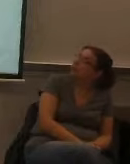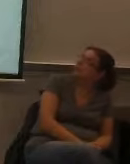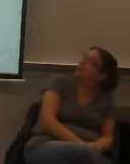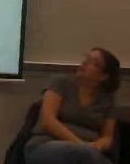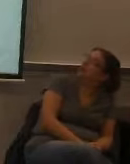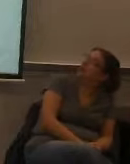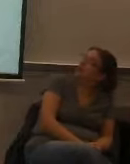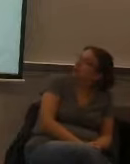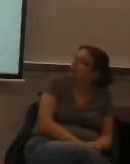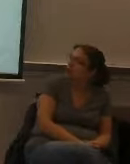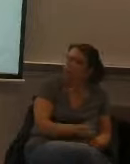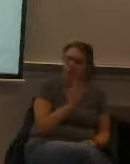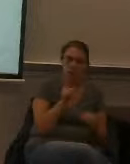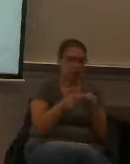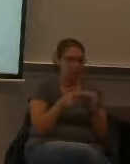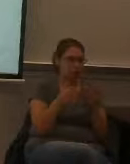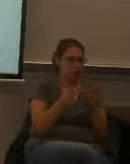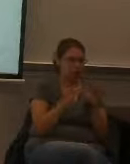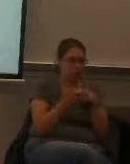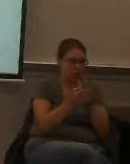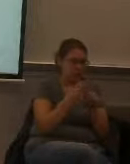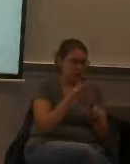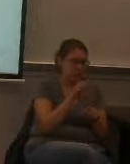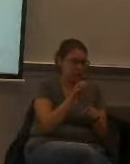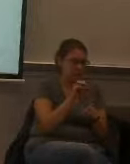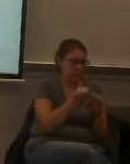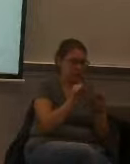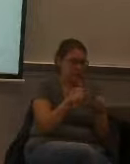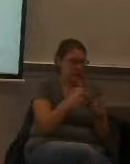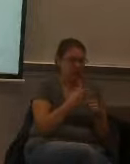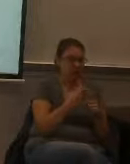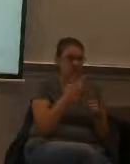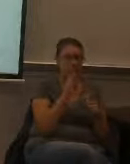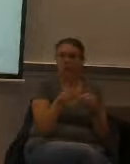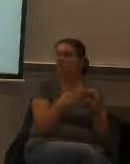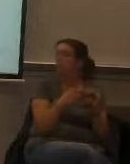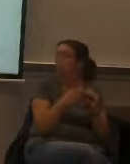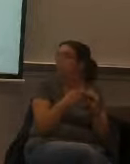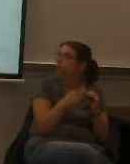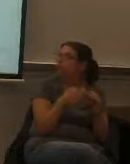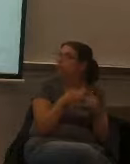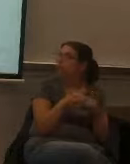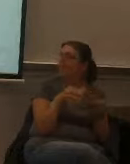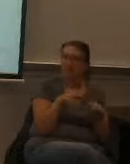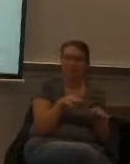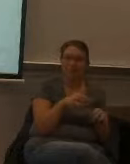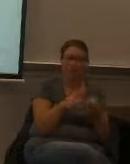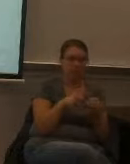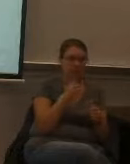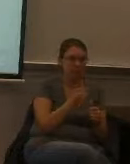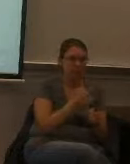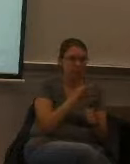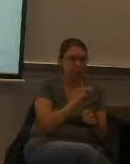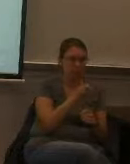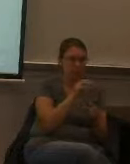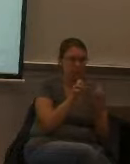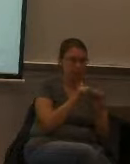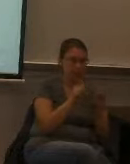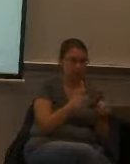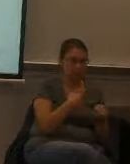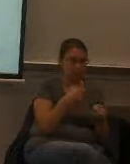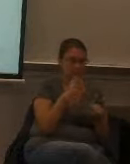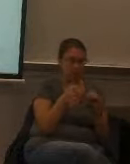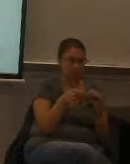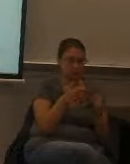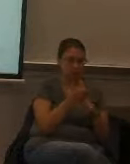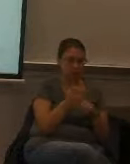So I'm going to talk about general approaches to ecosystems, and then I'm going to talk in more detail about each of the ecosystems that we've talked